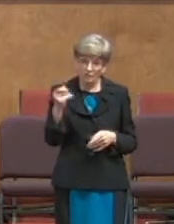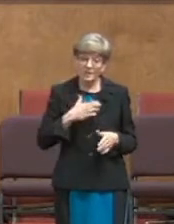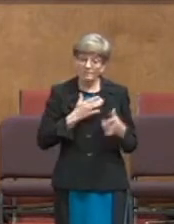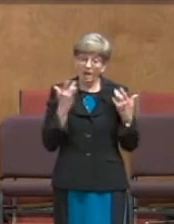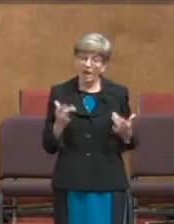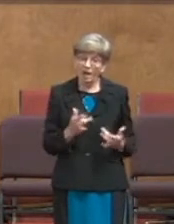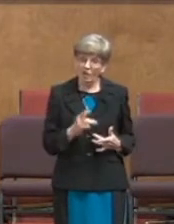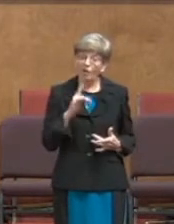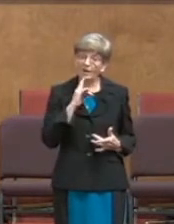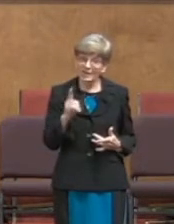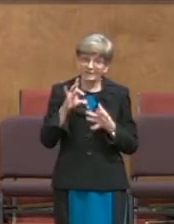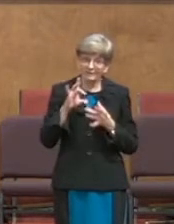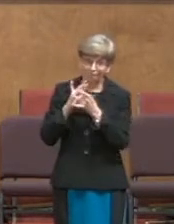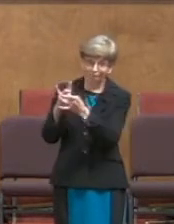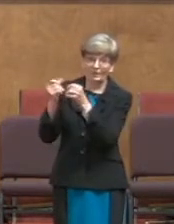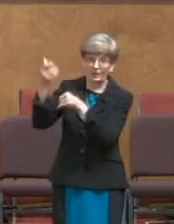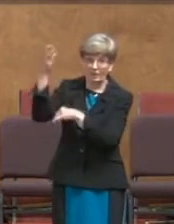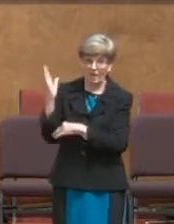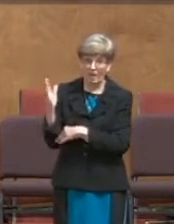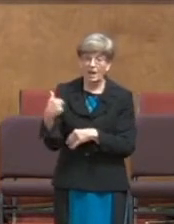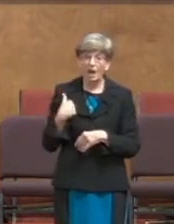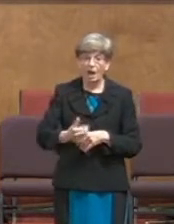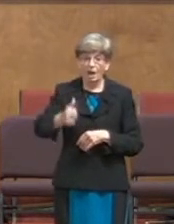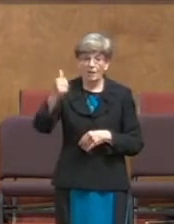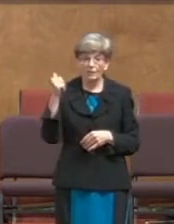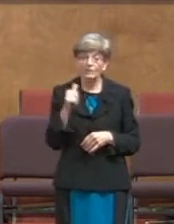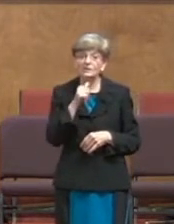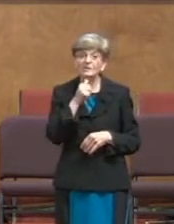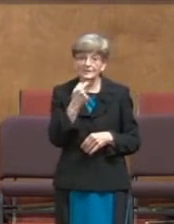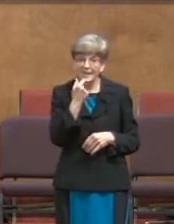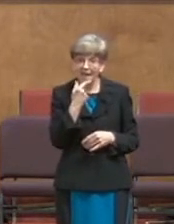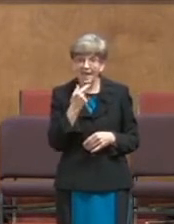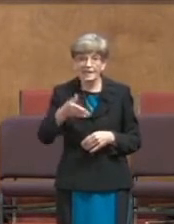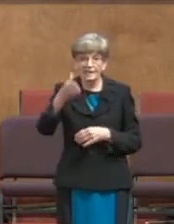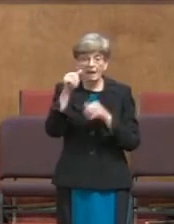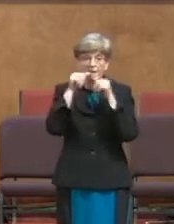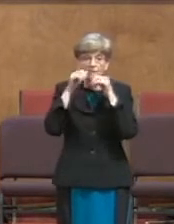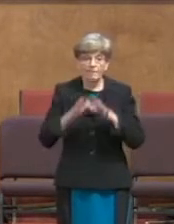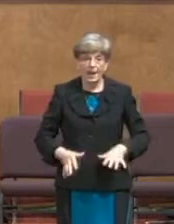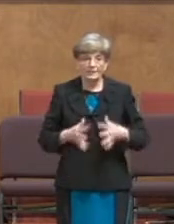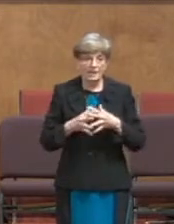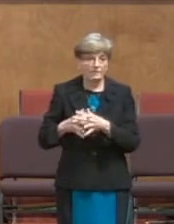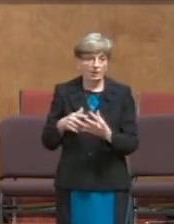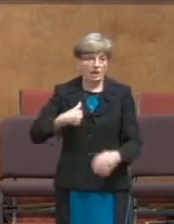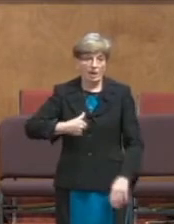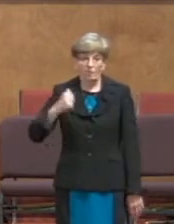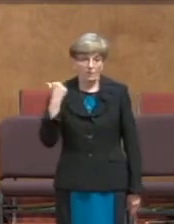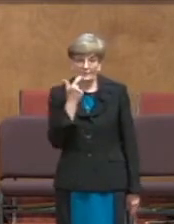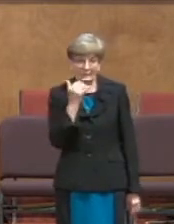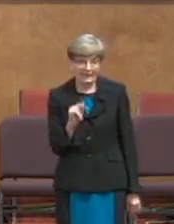heart. I will not say or sing, "God bless America."